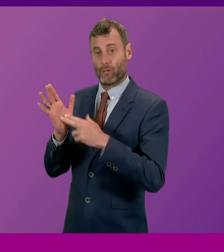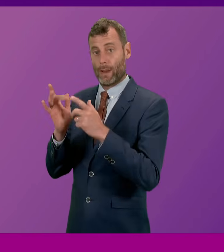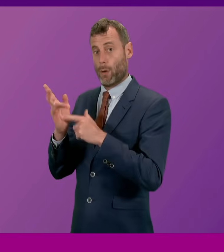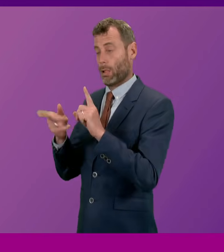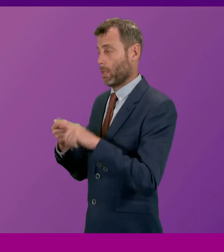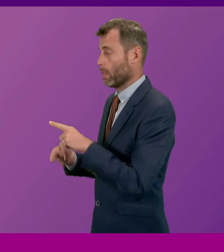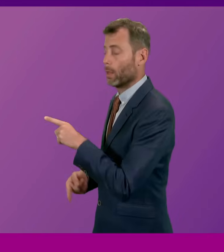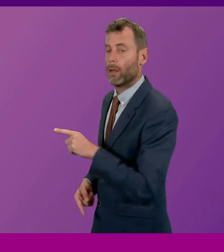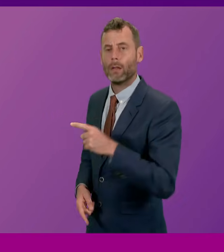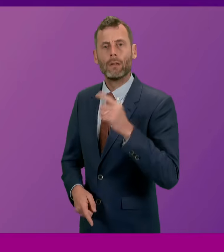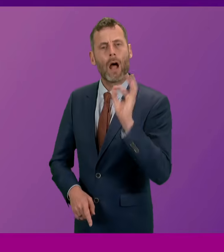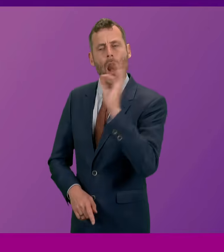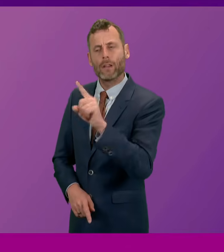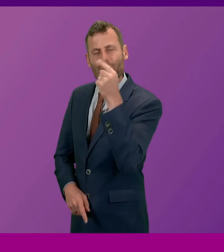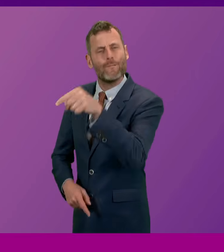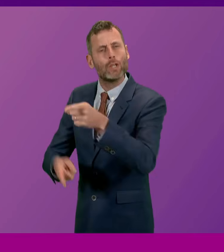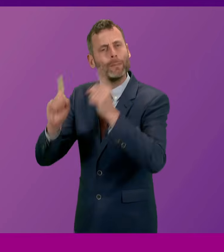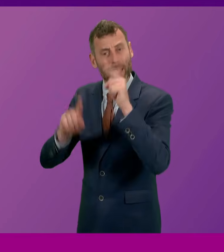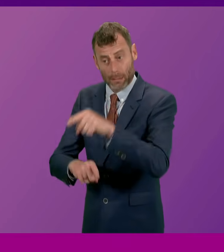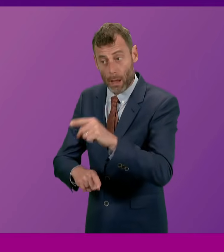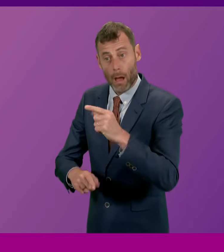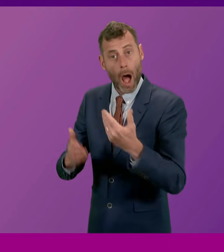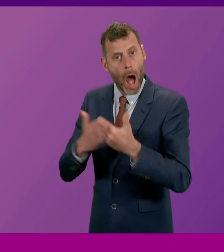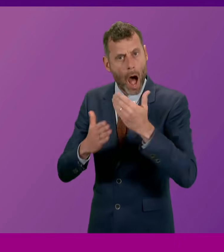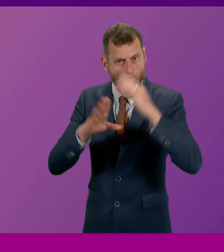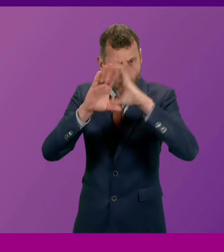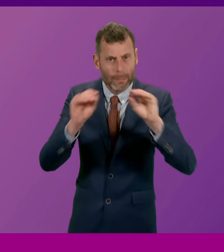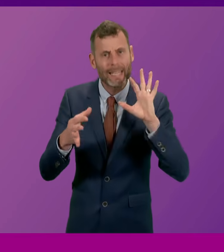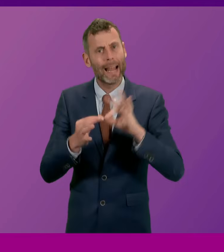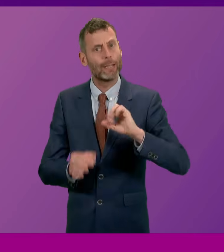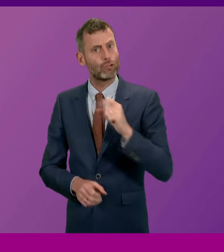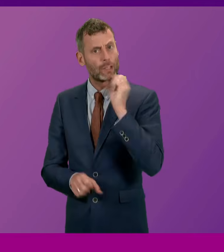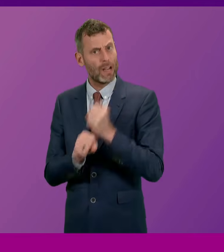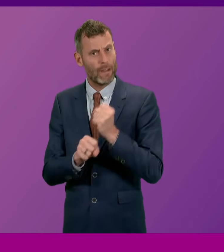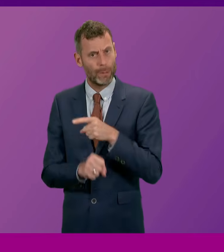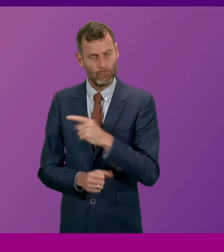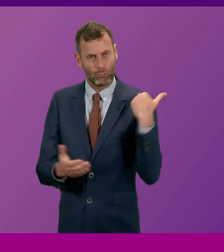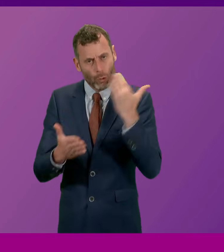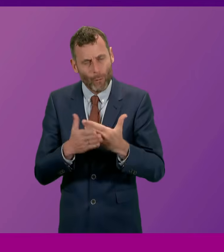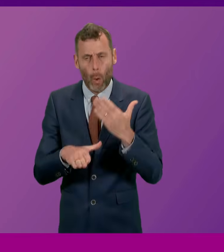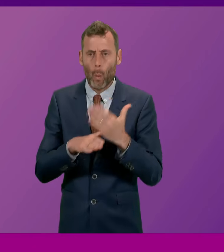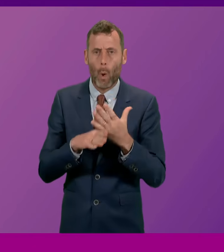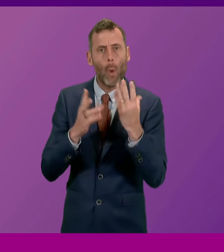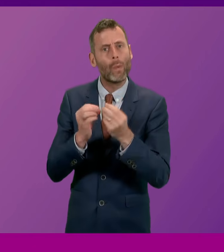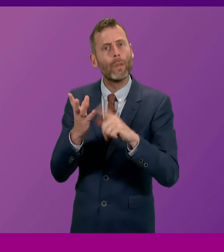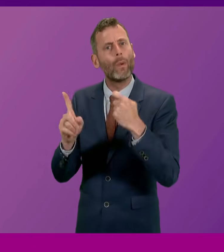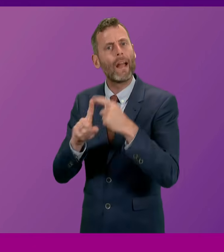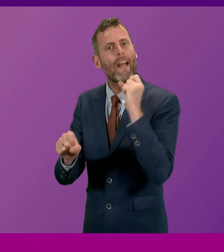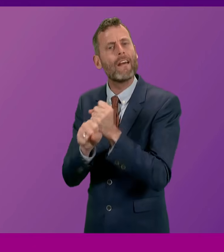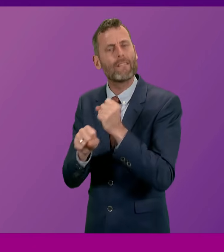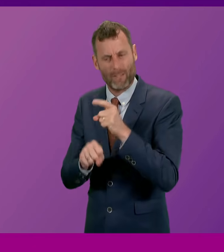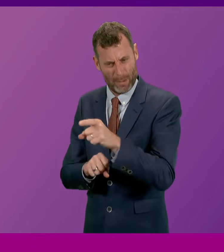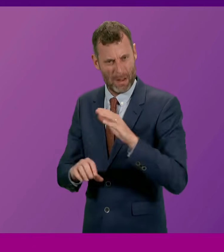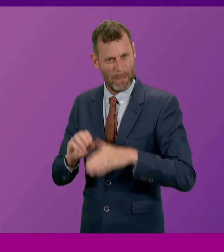To ask the First Minister whether he will provide an update on the Scottish Government's latest engagement with the UK Government